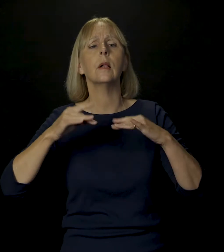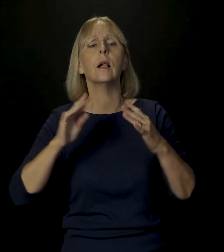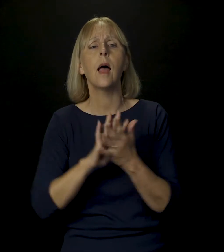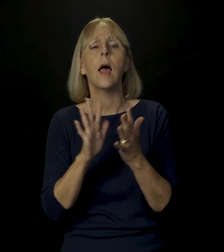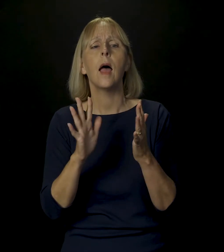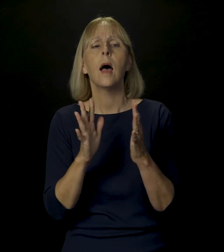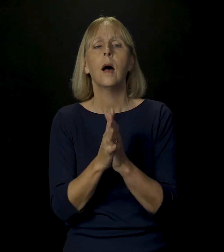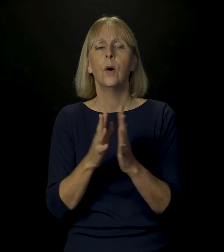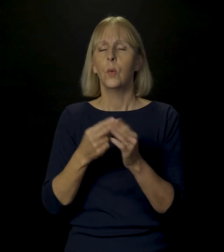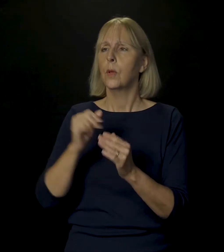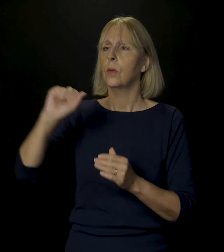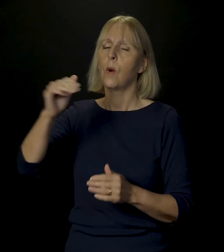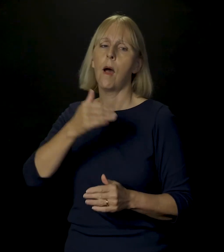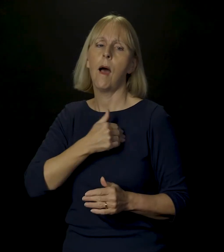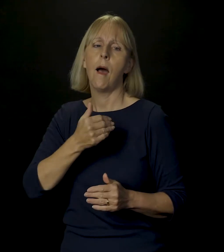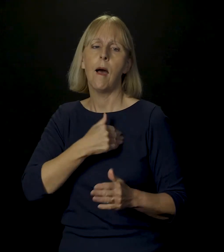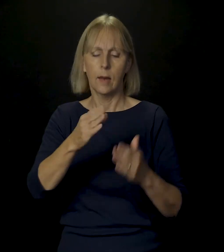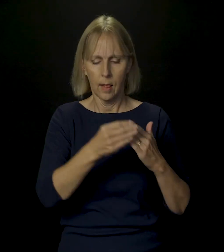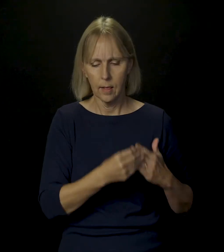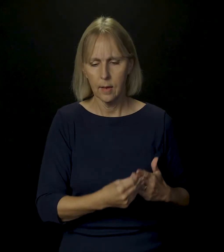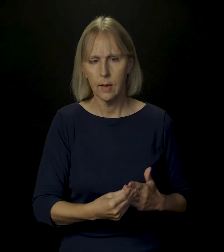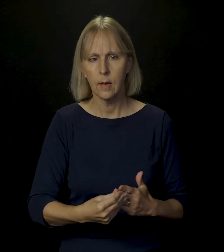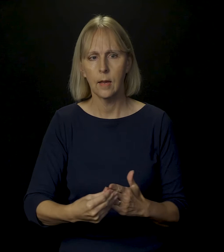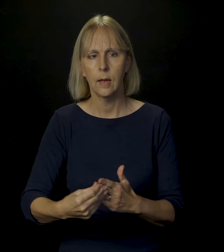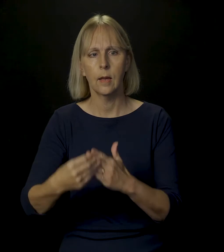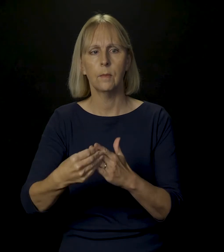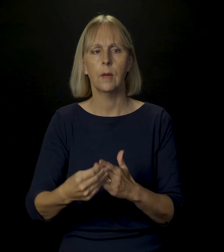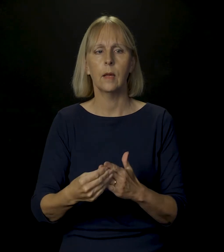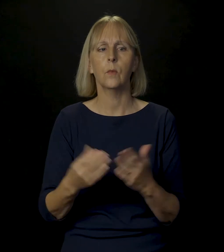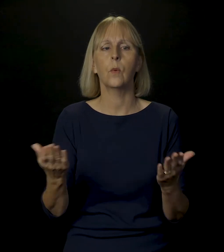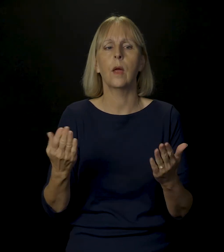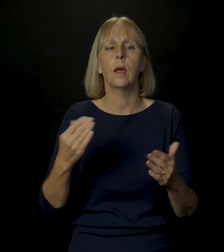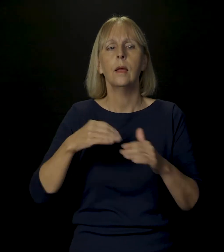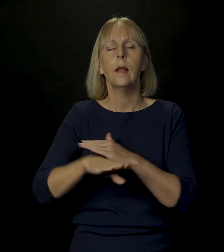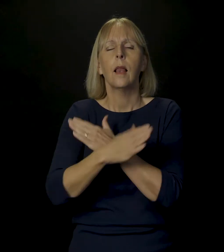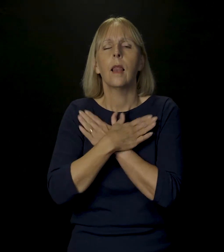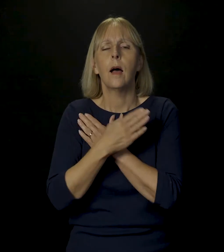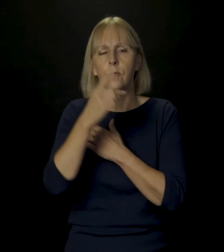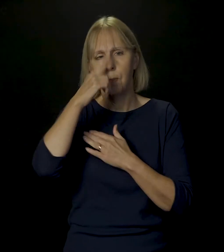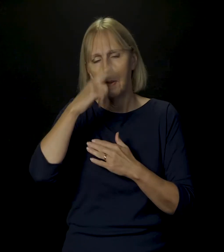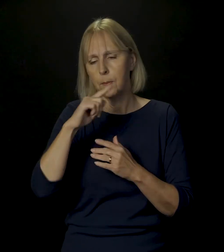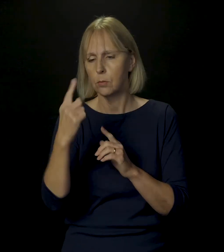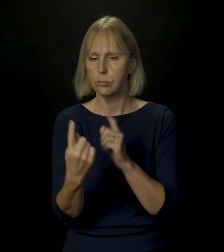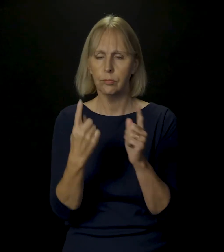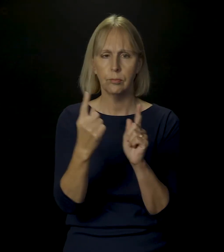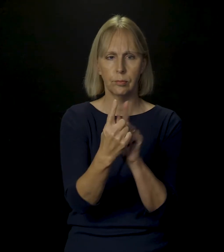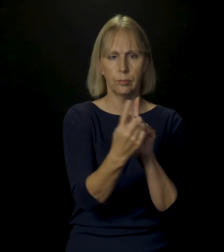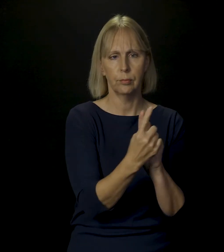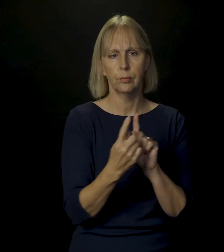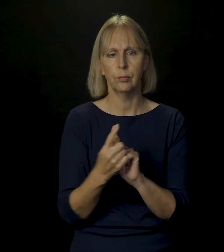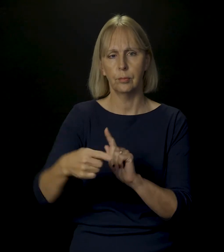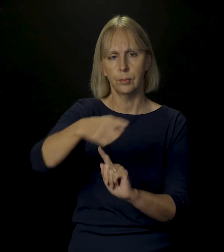Me With Your Heart And Lead Me In Your Love To Those